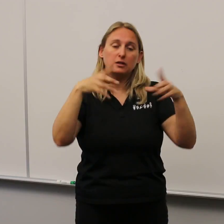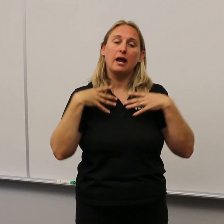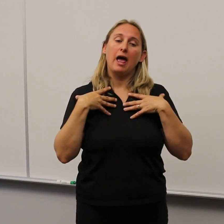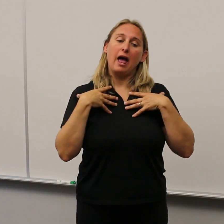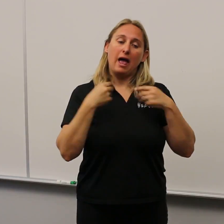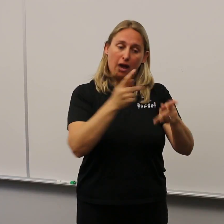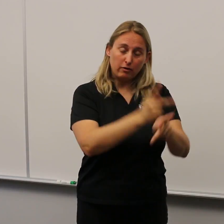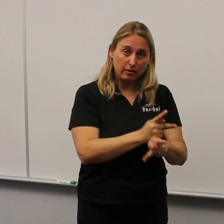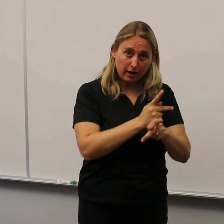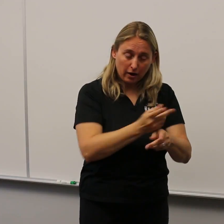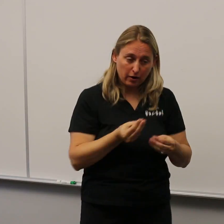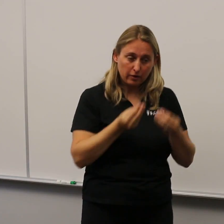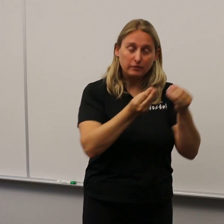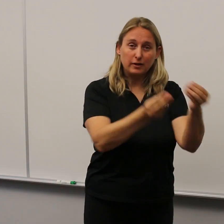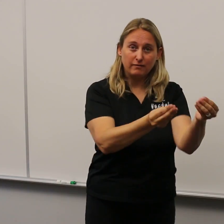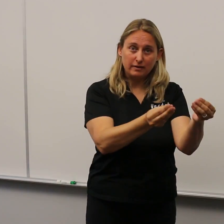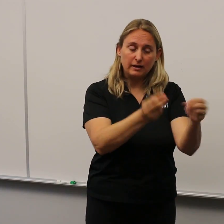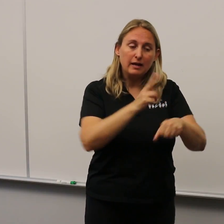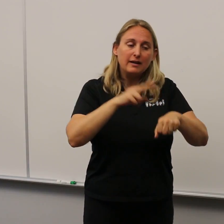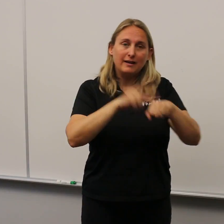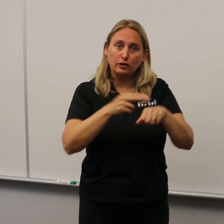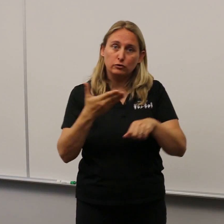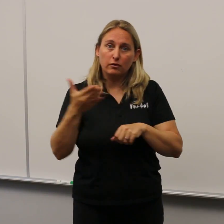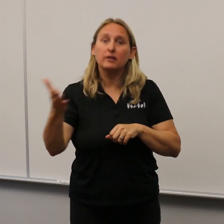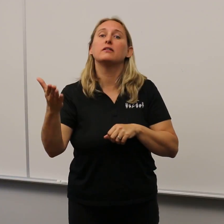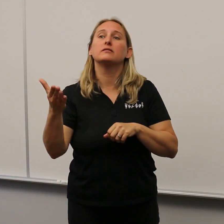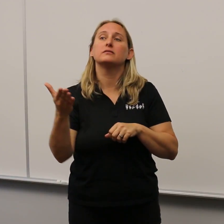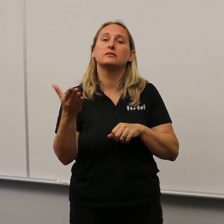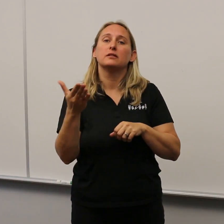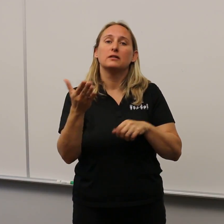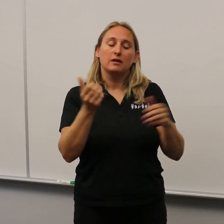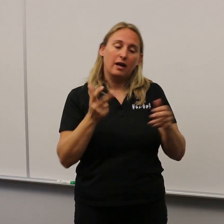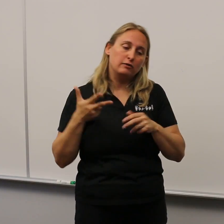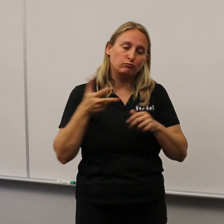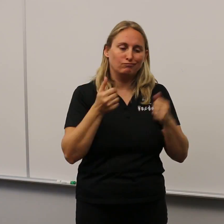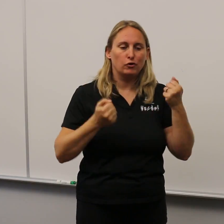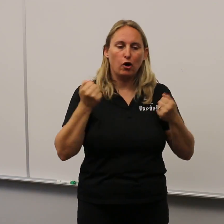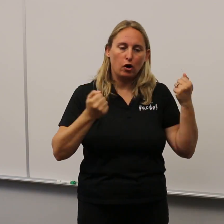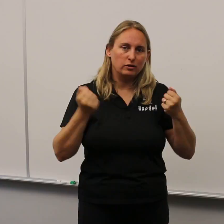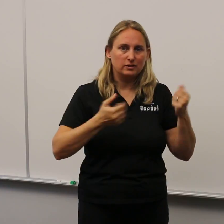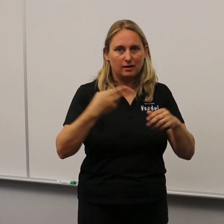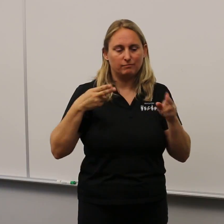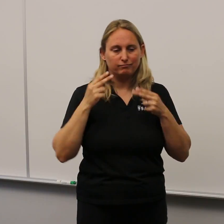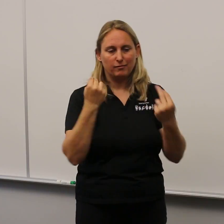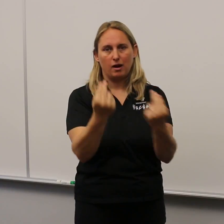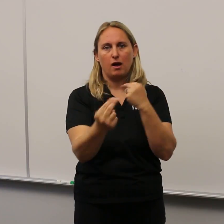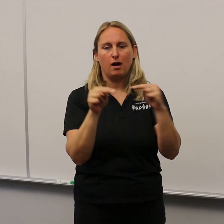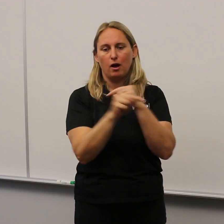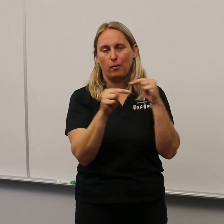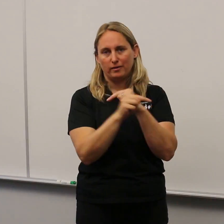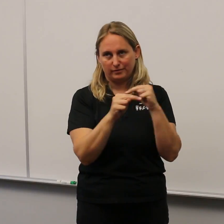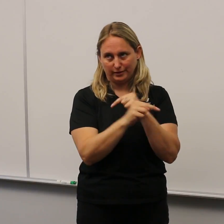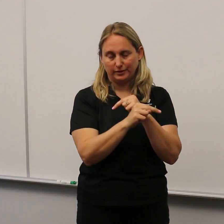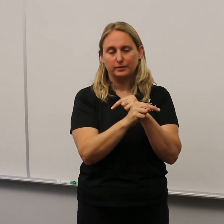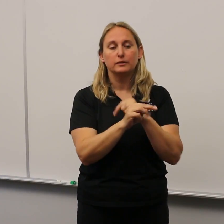delivery, natural resources, and transportation and highways. Local and municipal governments represent the interests